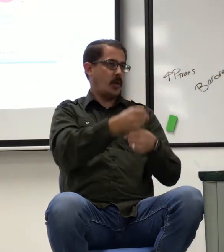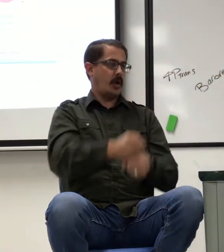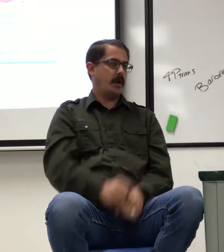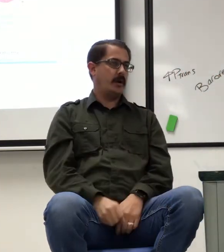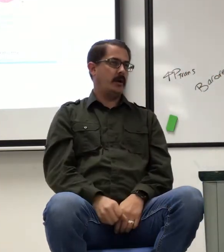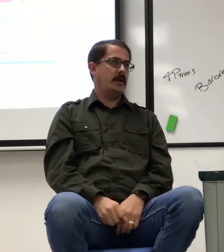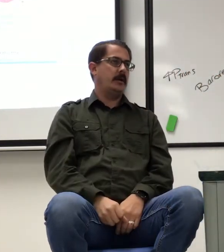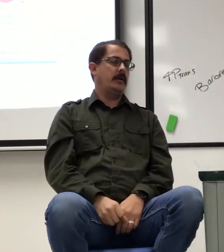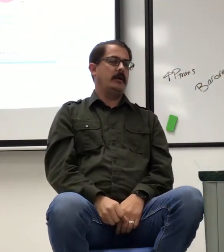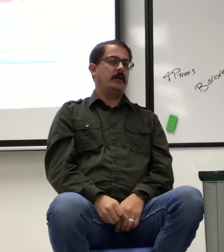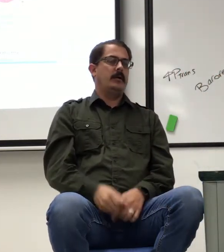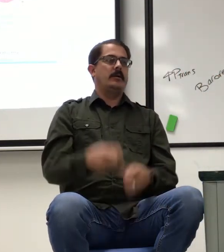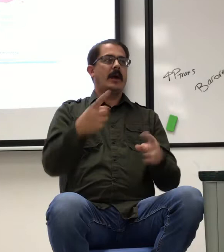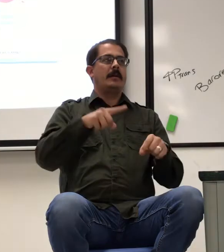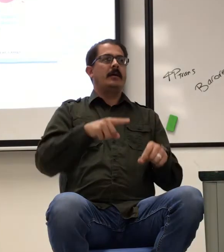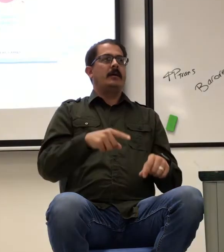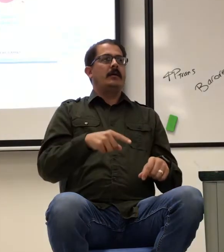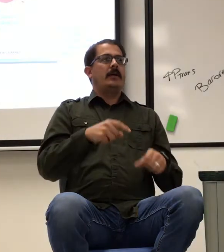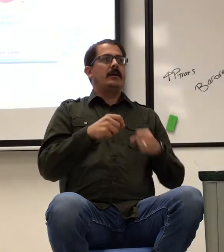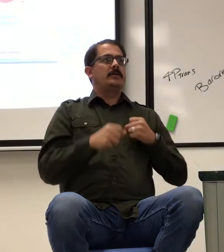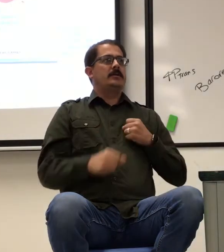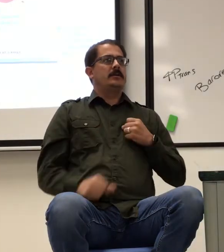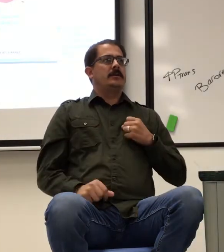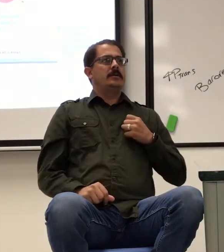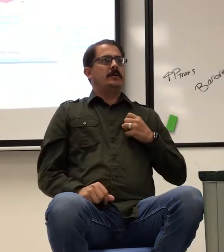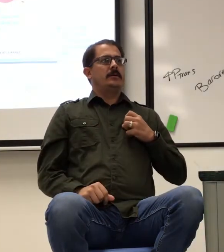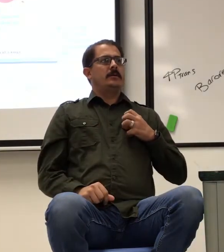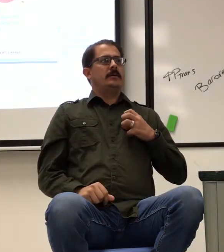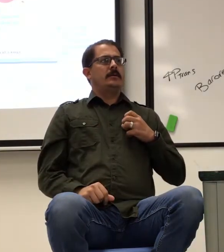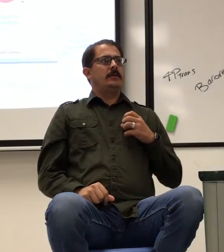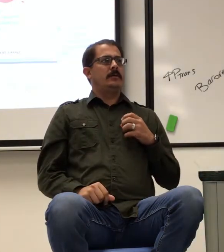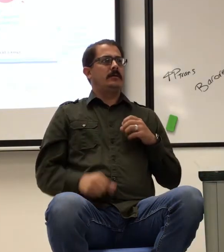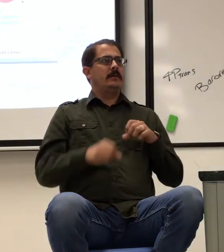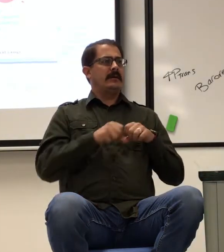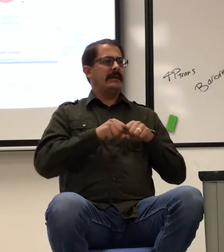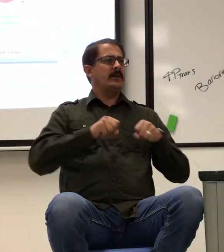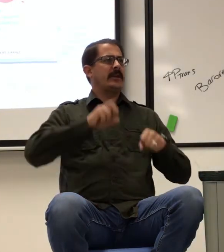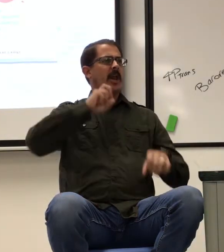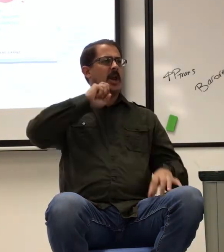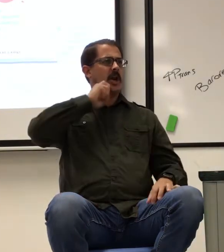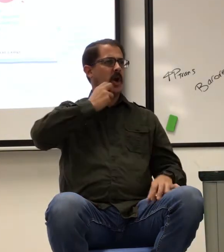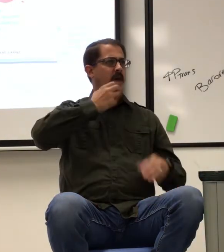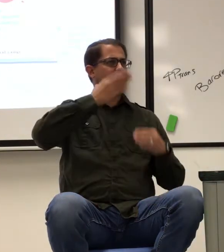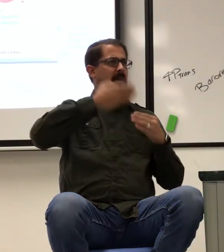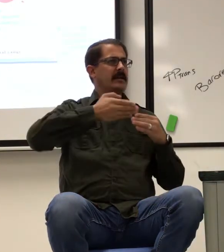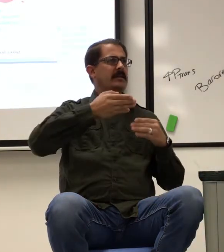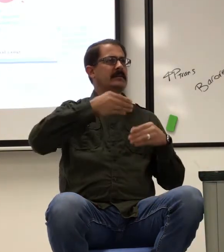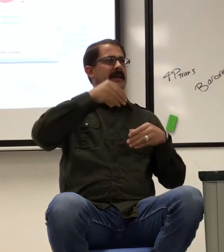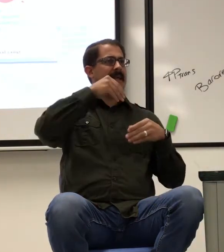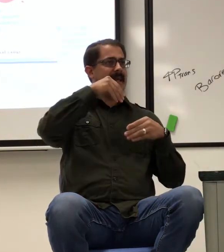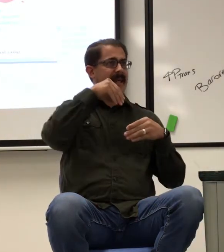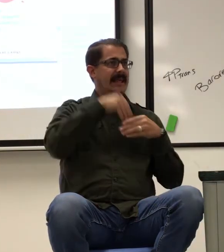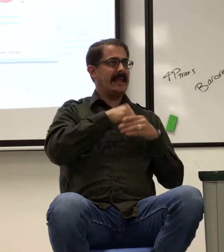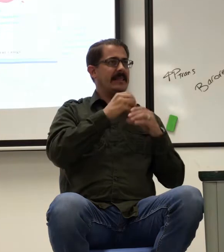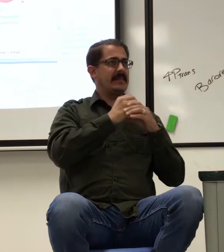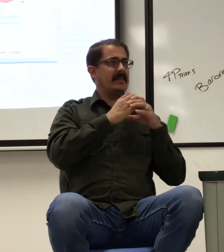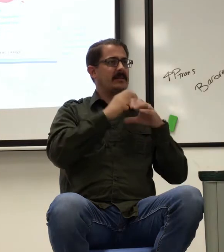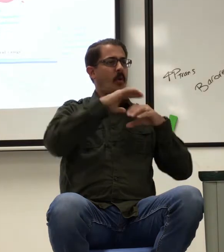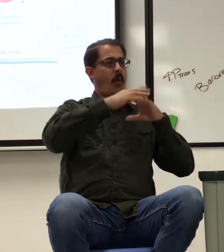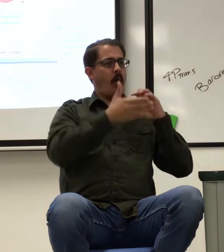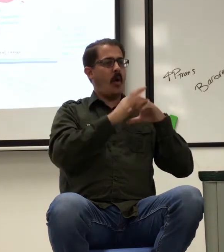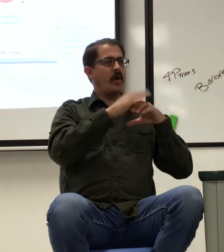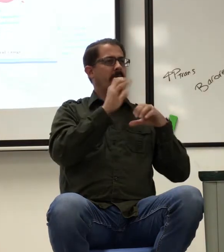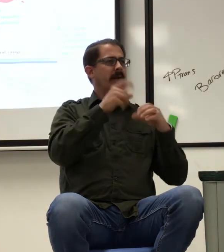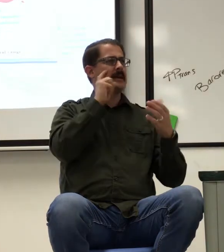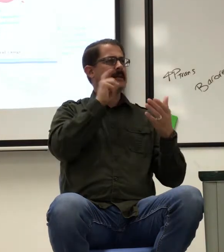What's happening is the stretch is increasing, right? And the nerve ending is in the vessel wall. So it can detect